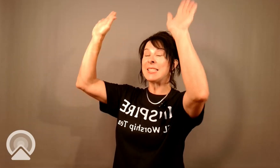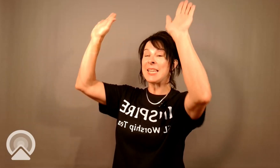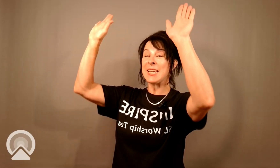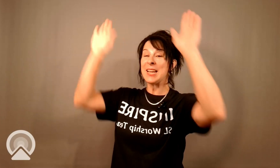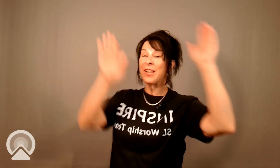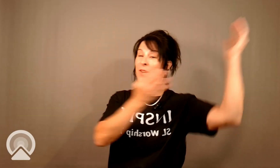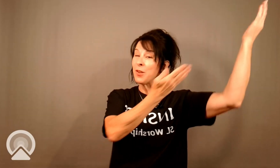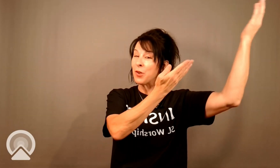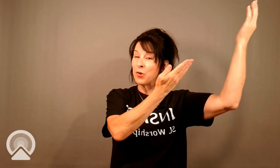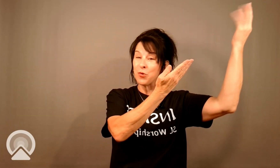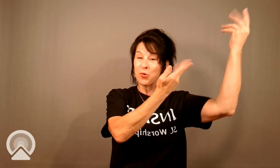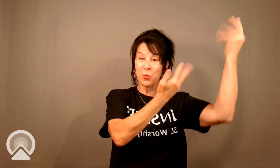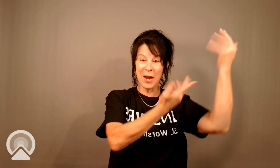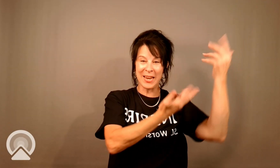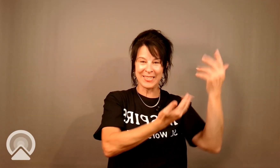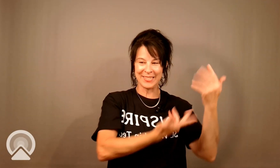Amazing grace.